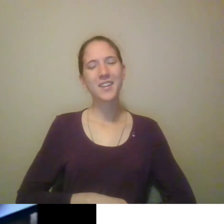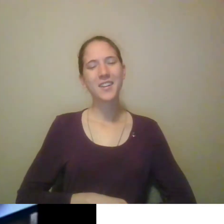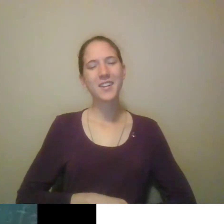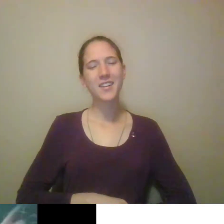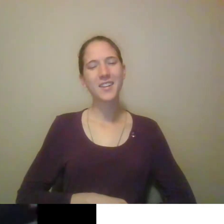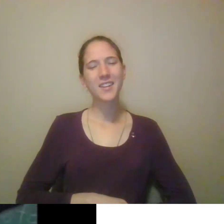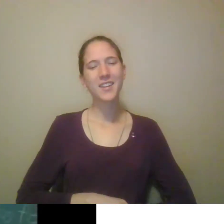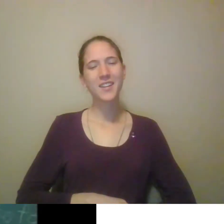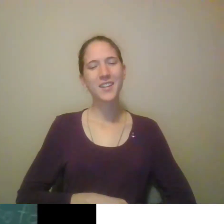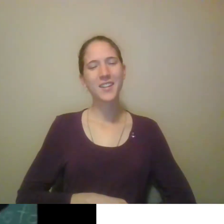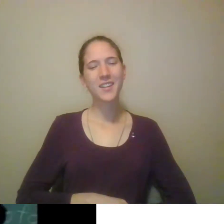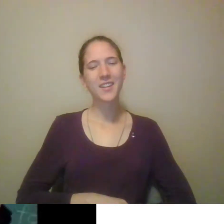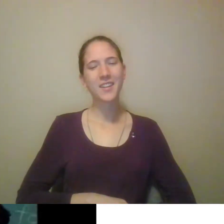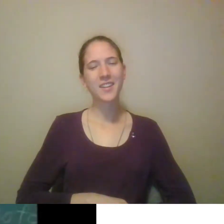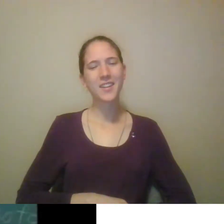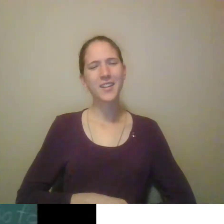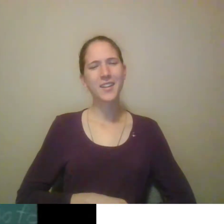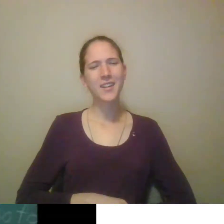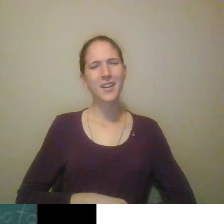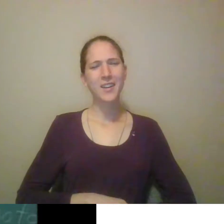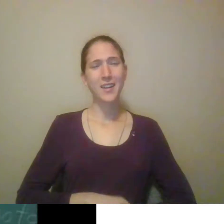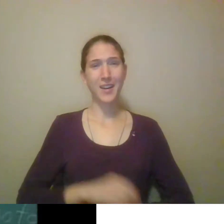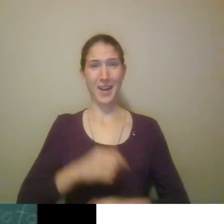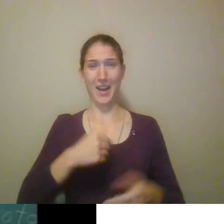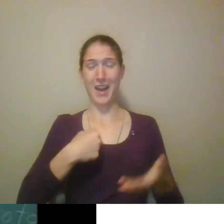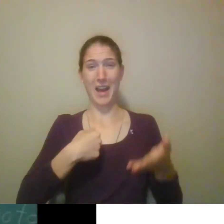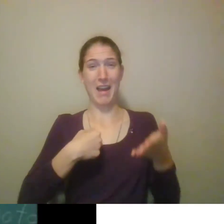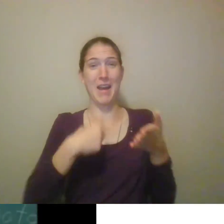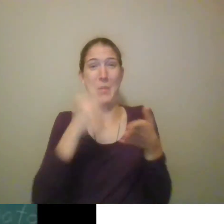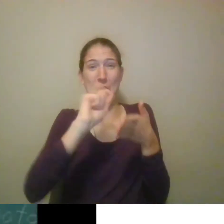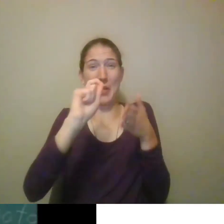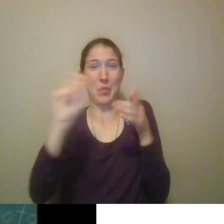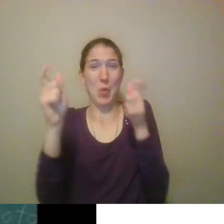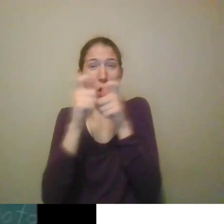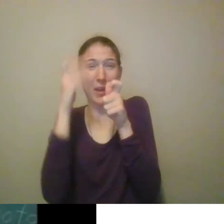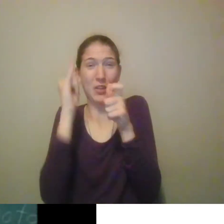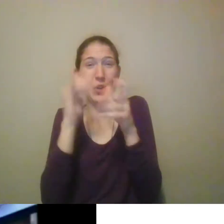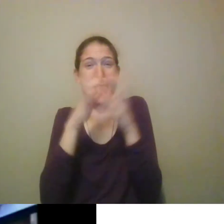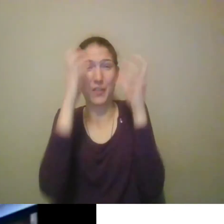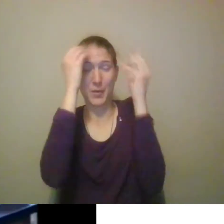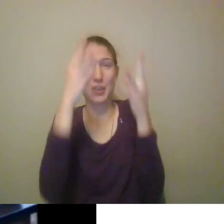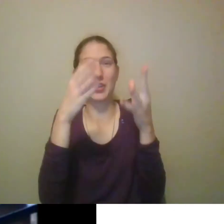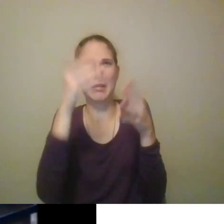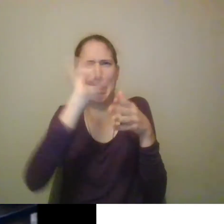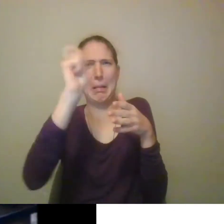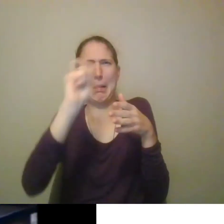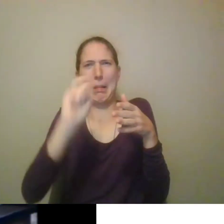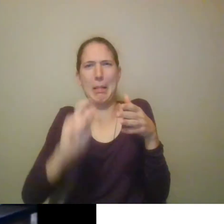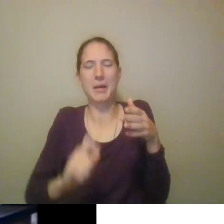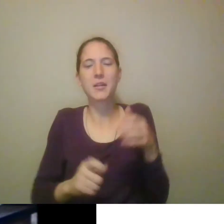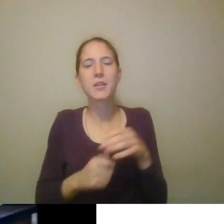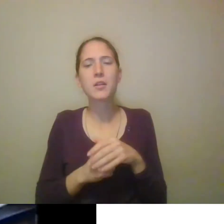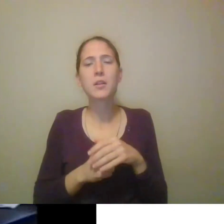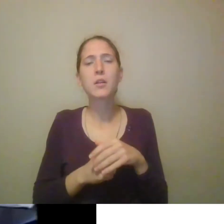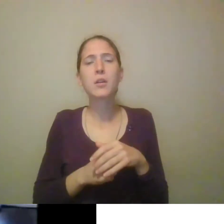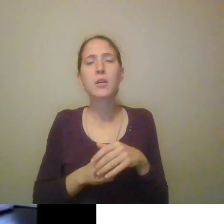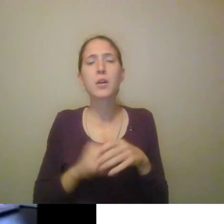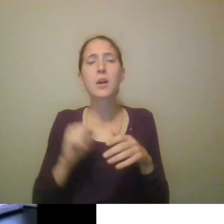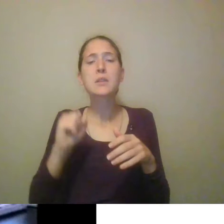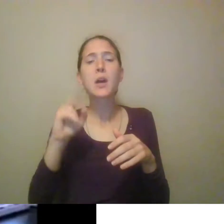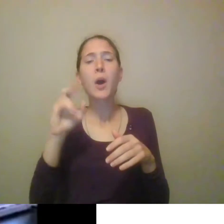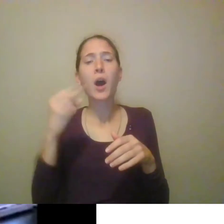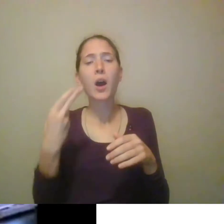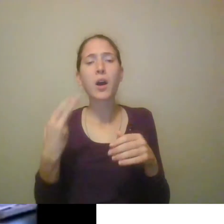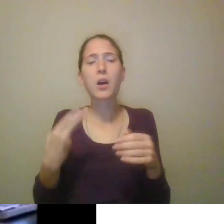On the name of the board. That's why I wanted to write the name up again and make sure you understood the comparison. Okay? Sarah? You spelled